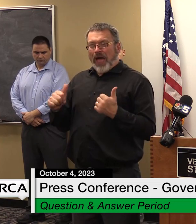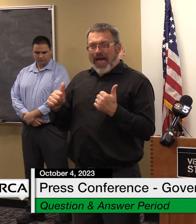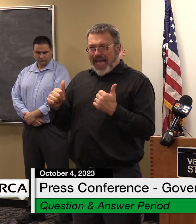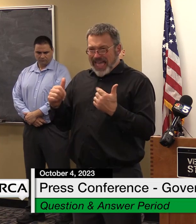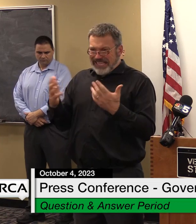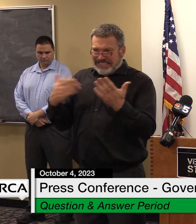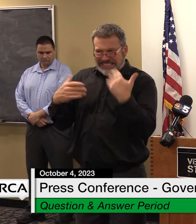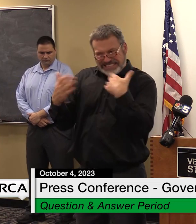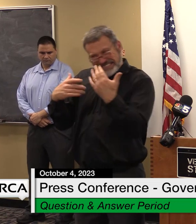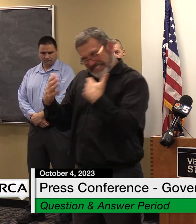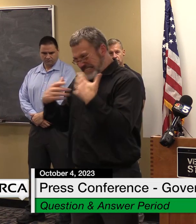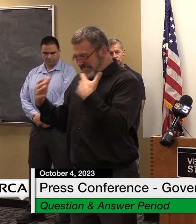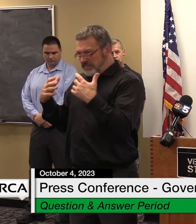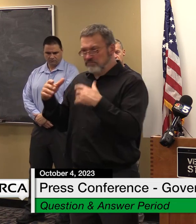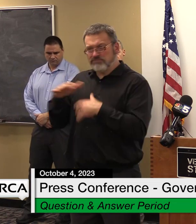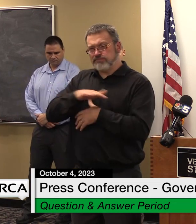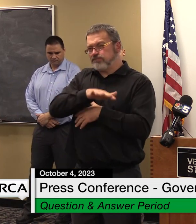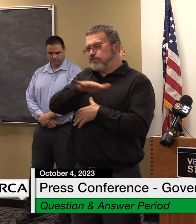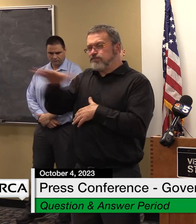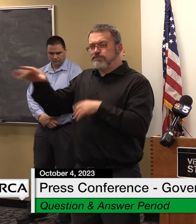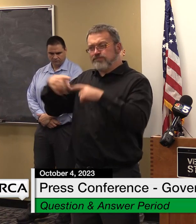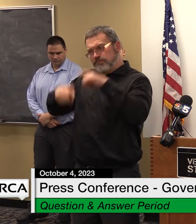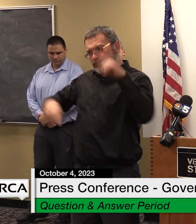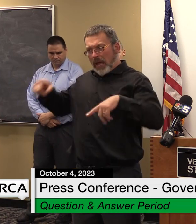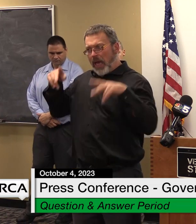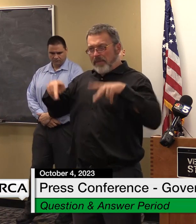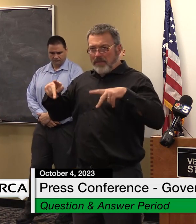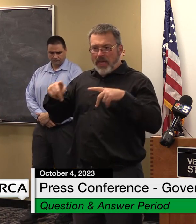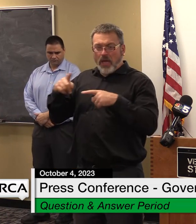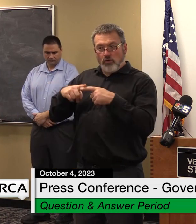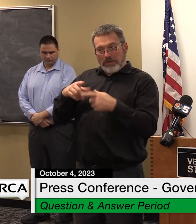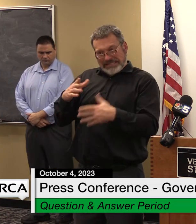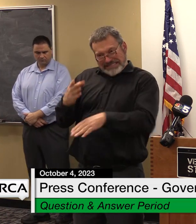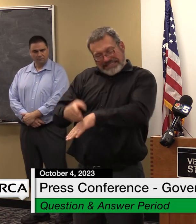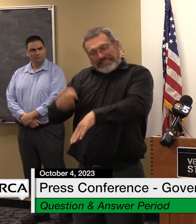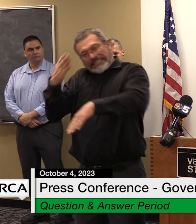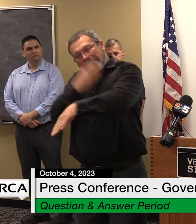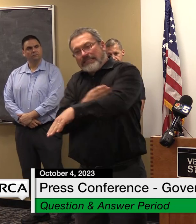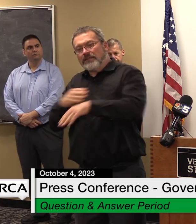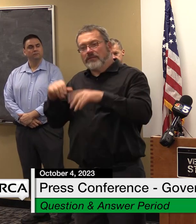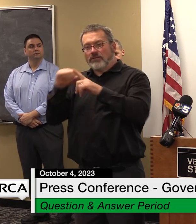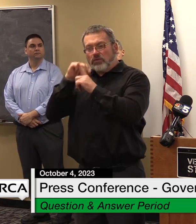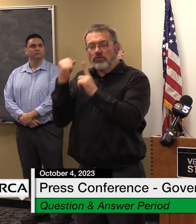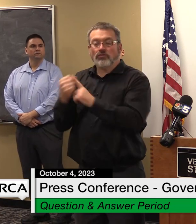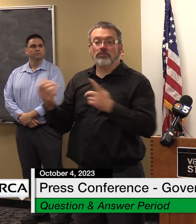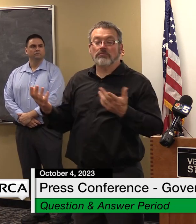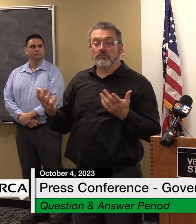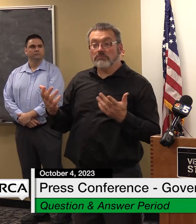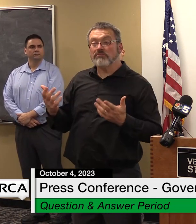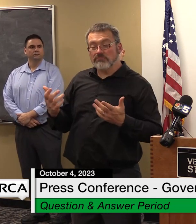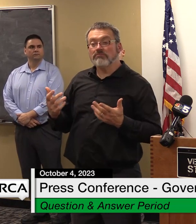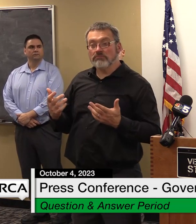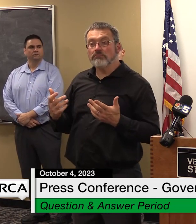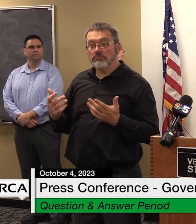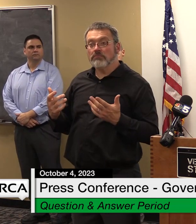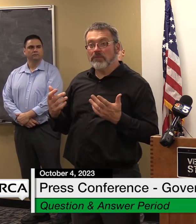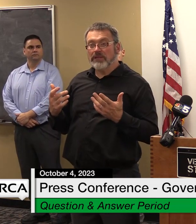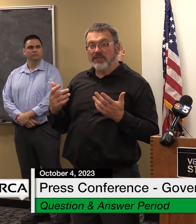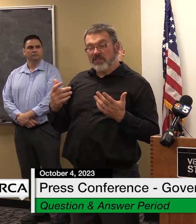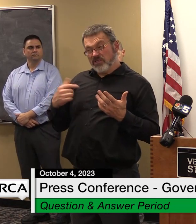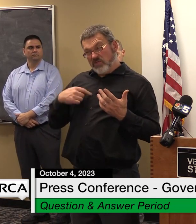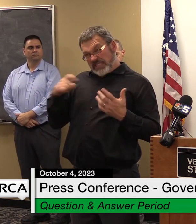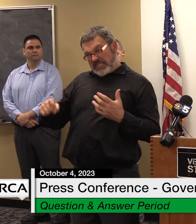can to alleviate that as well. So I think those two situations, we just need more